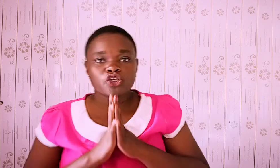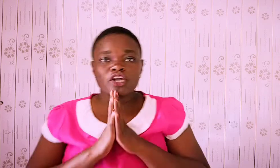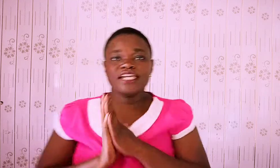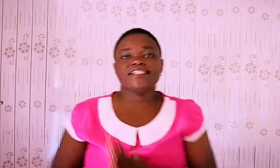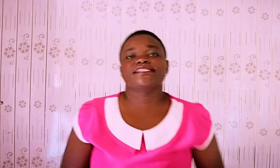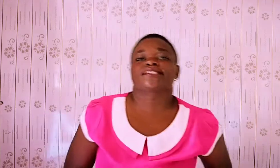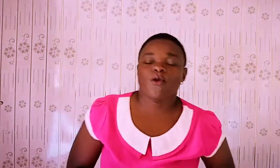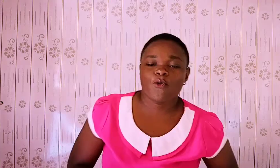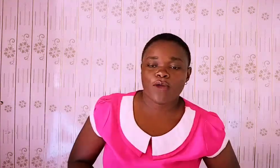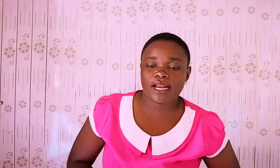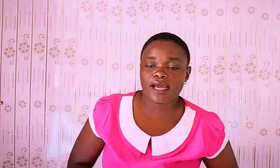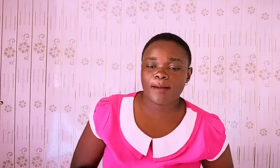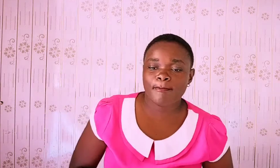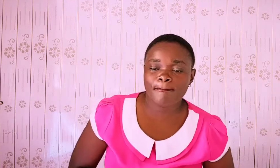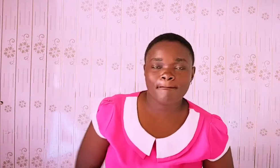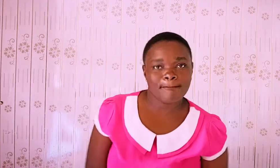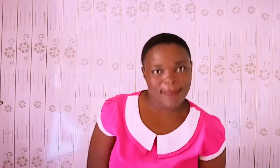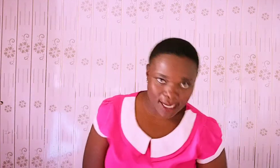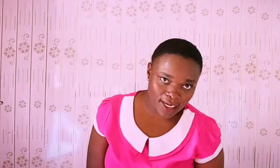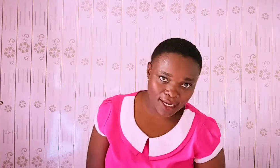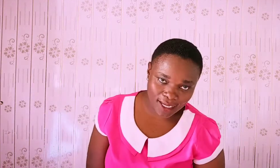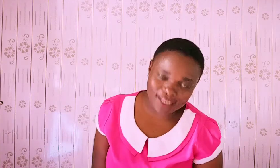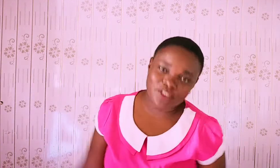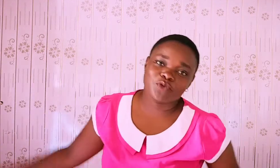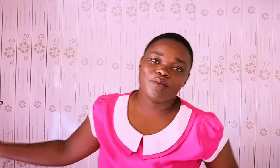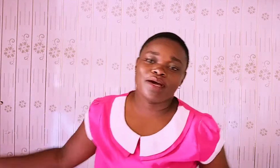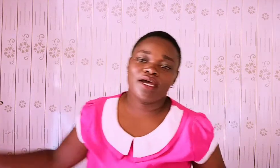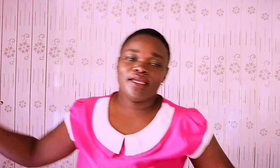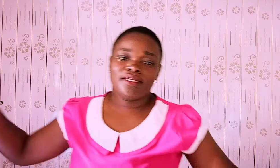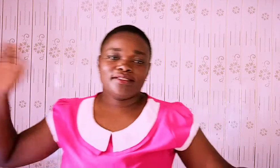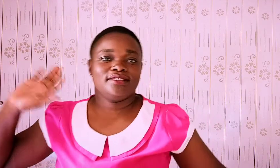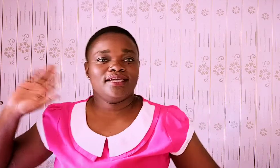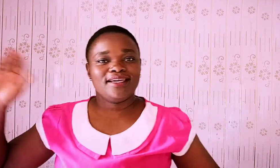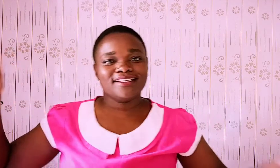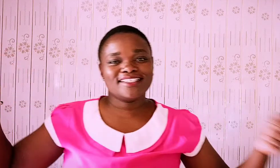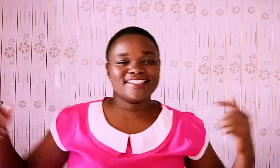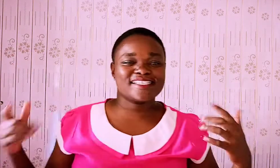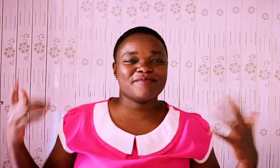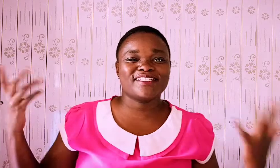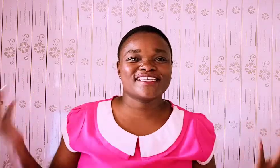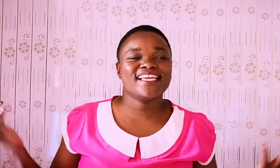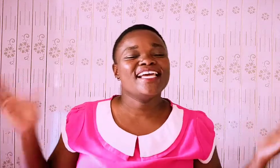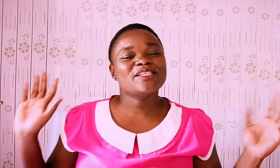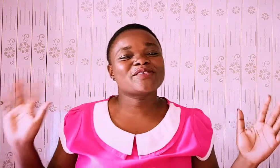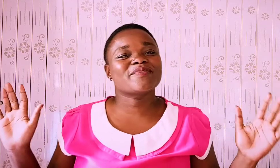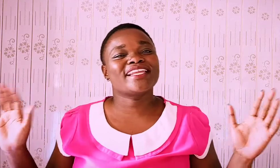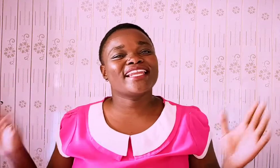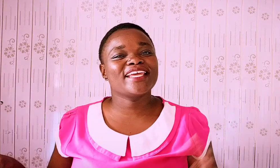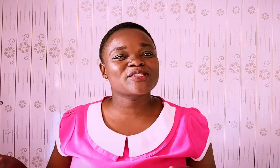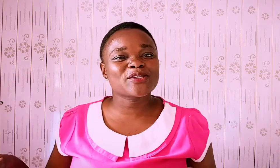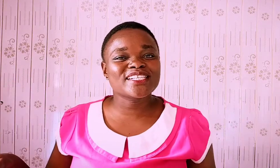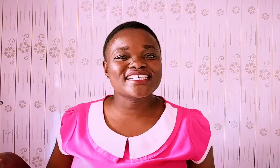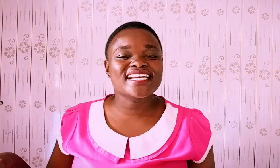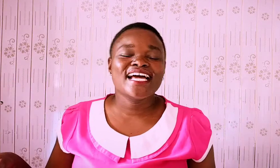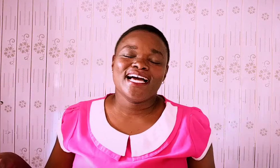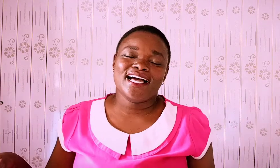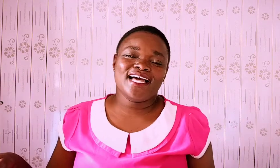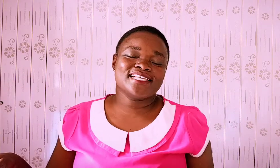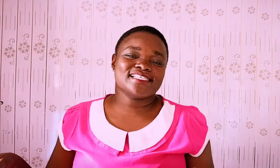So guys, welcome back to my to my lesson.